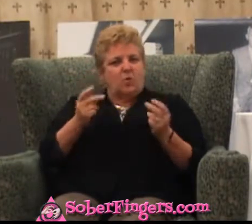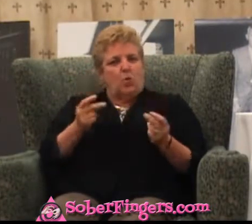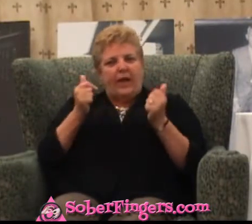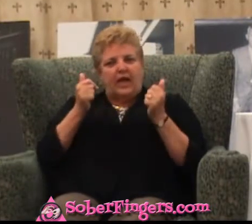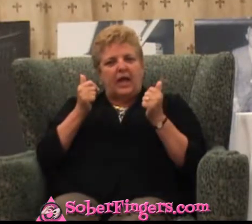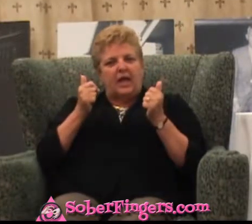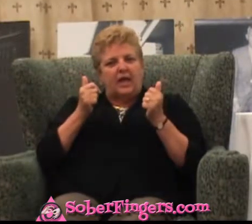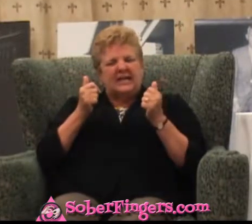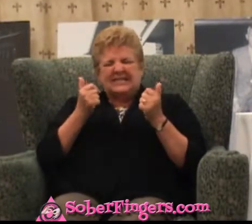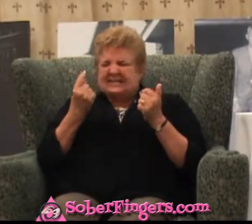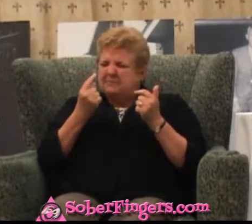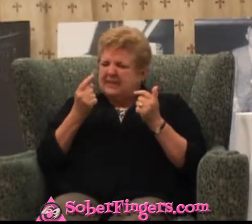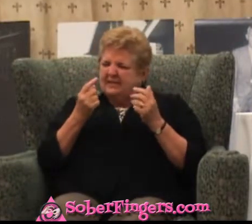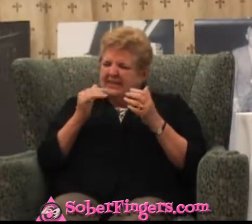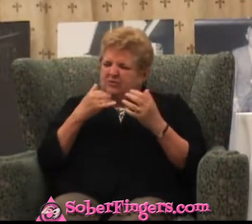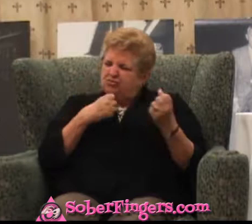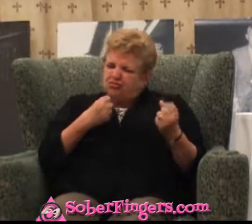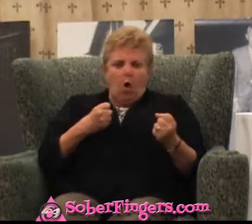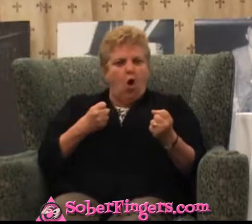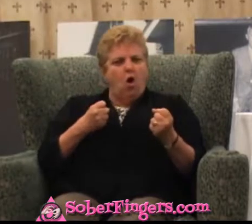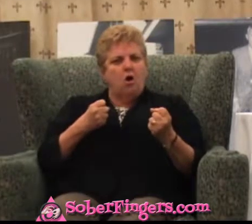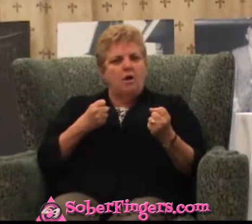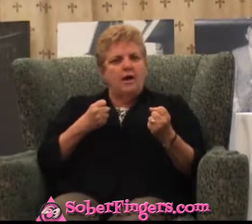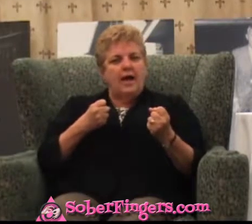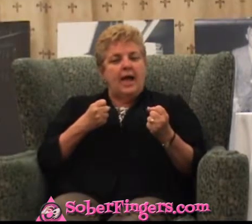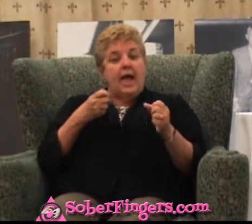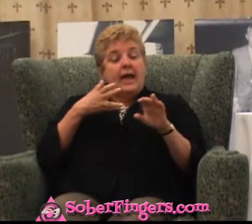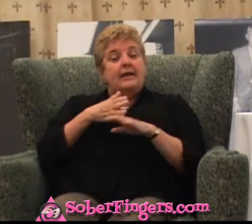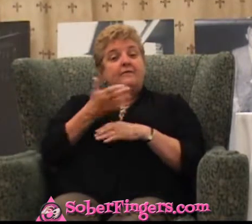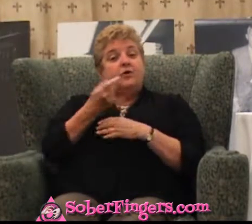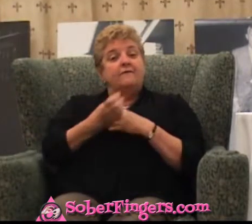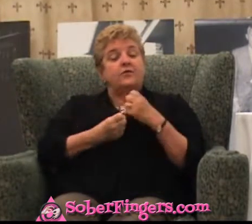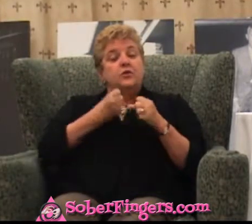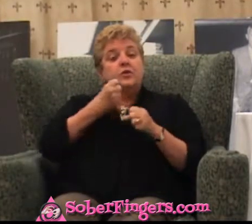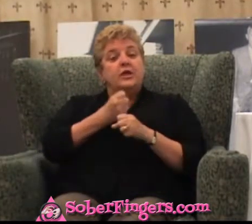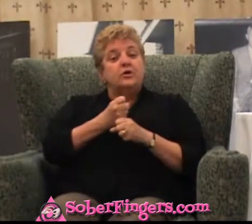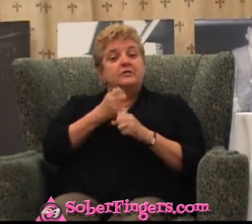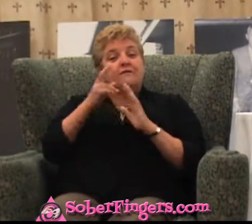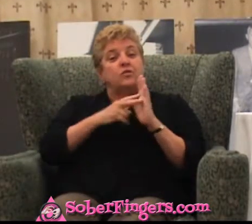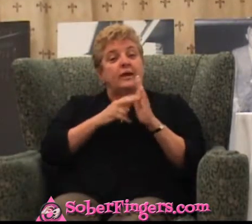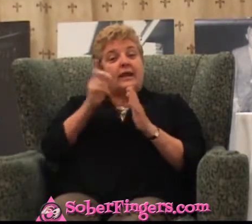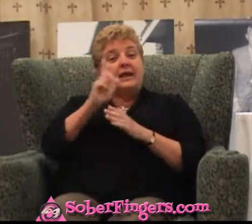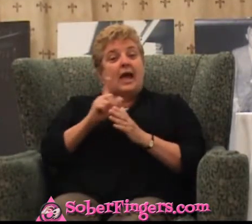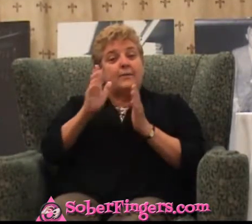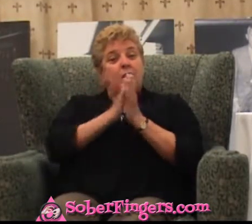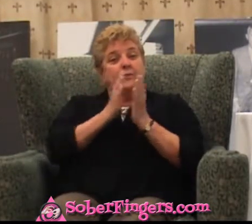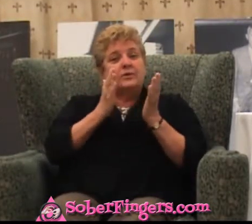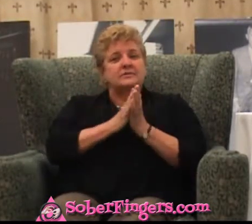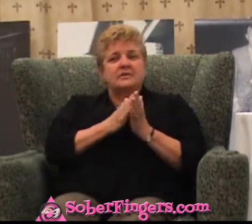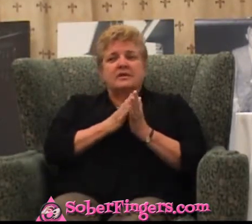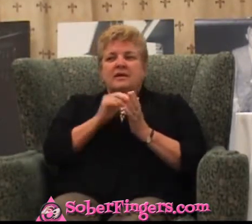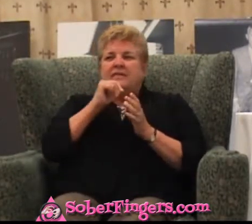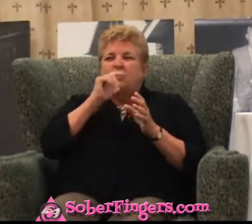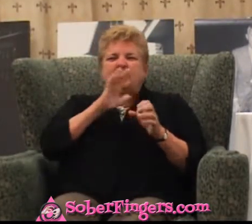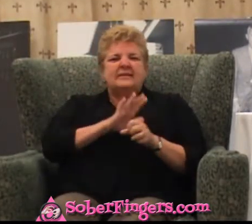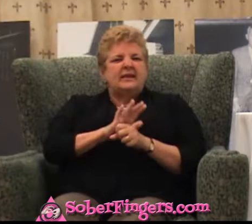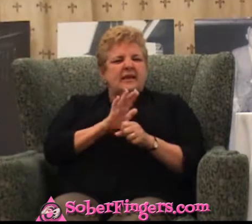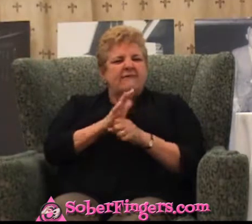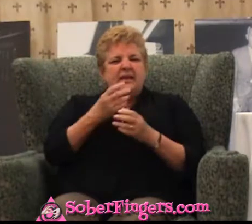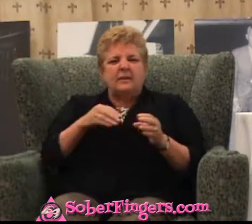faster, something that's stronger. And after a few years of reading those library books, they didn't get me out of myself the same way. And I needed to